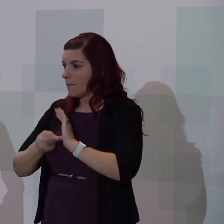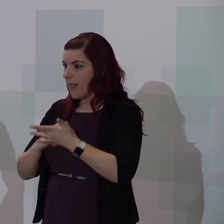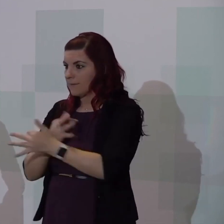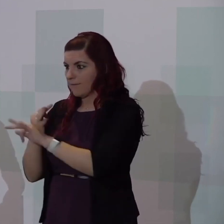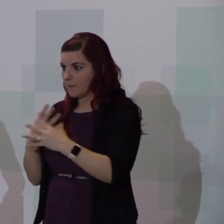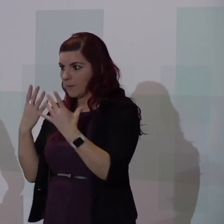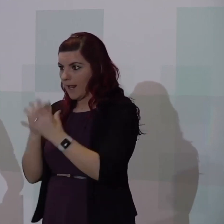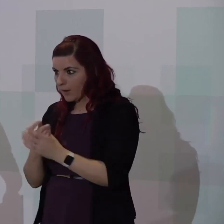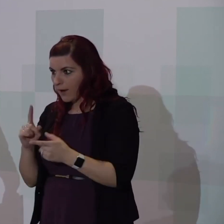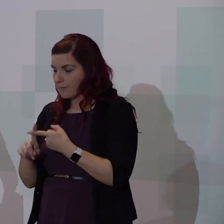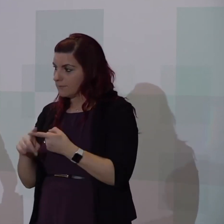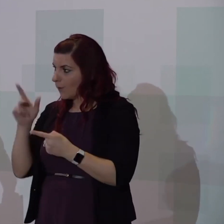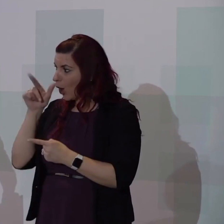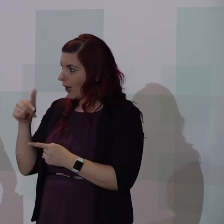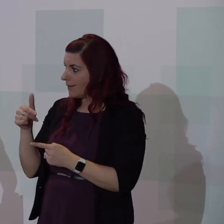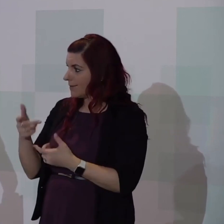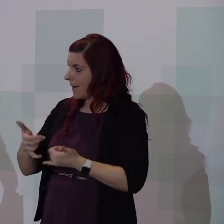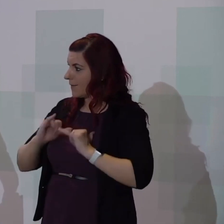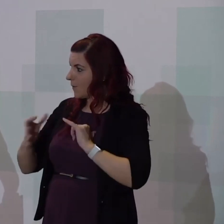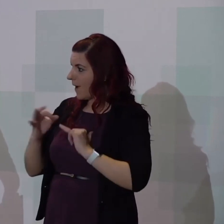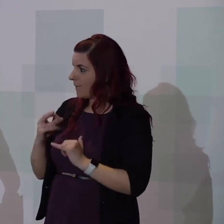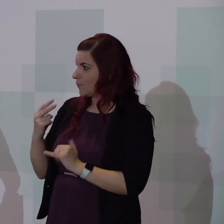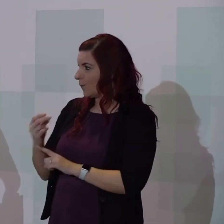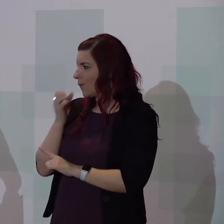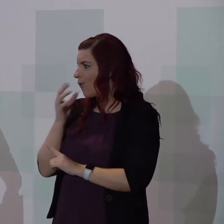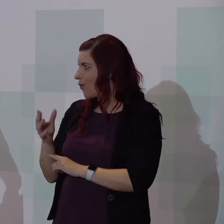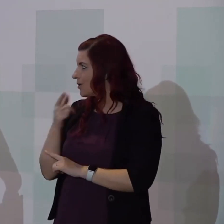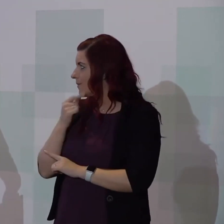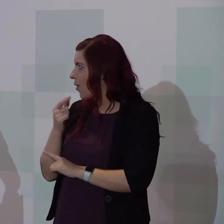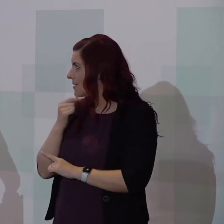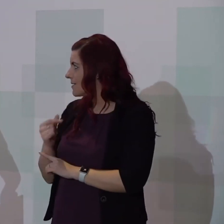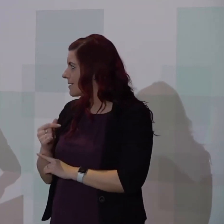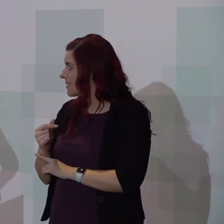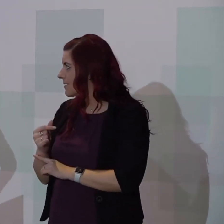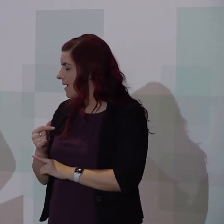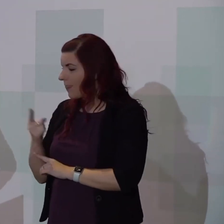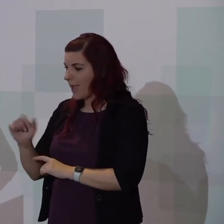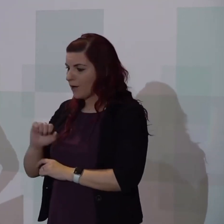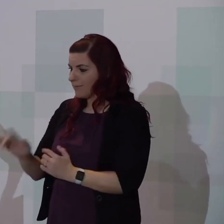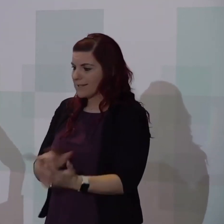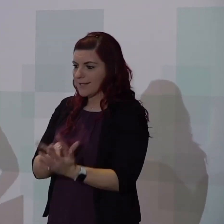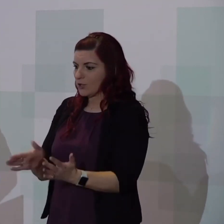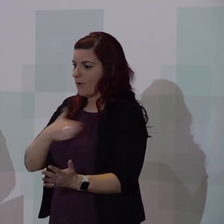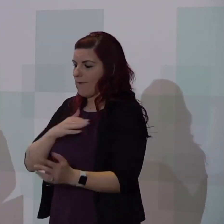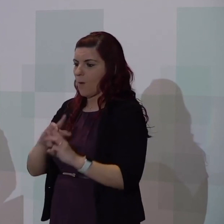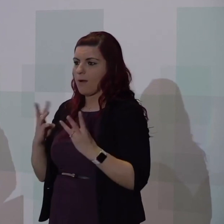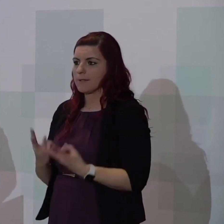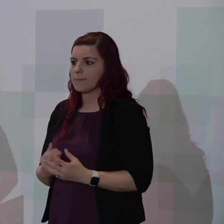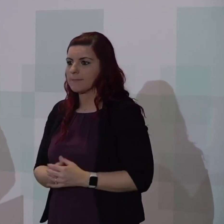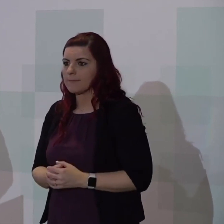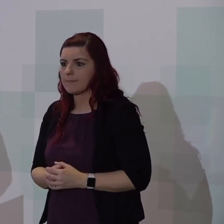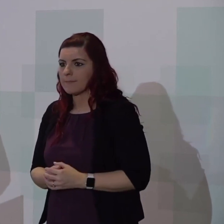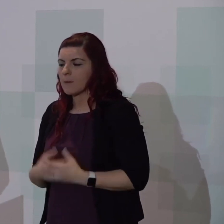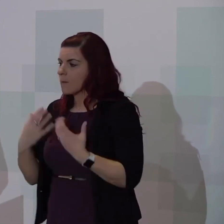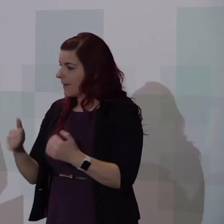together and we were lucky enough to have our two gorgeous boys who are at the centre of our world. We have